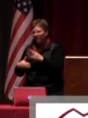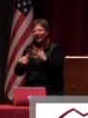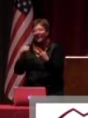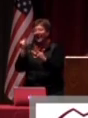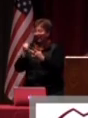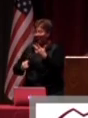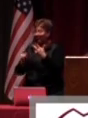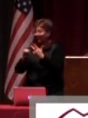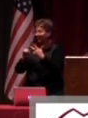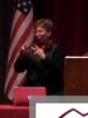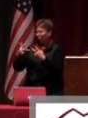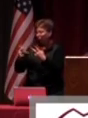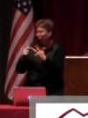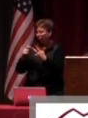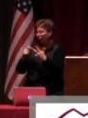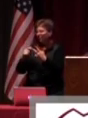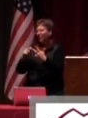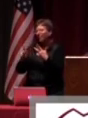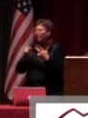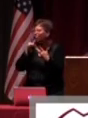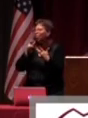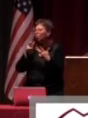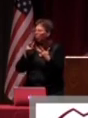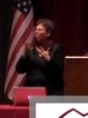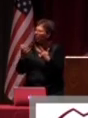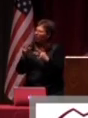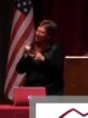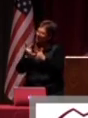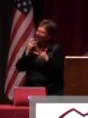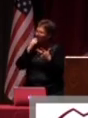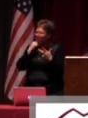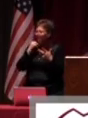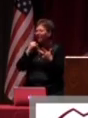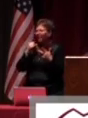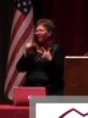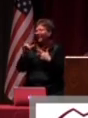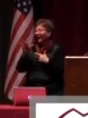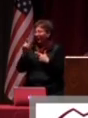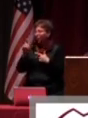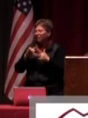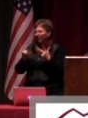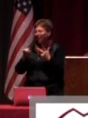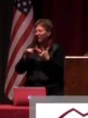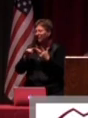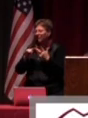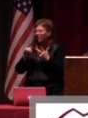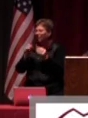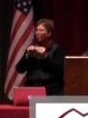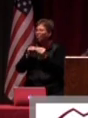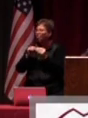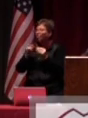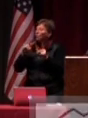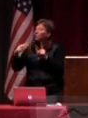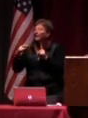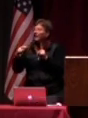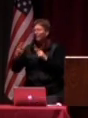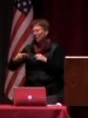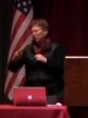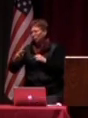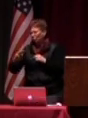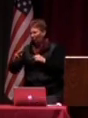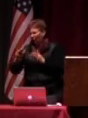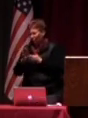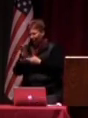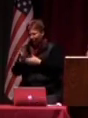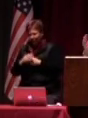Finally, there are those who don't want to dismiss the legend and myth, but want to treat them as historical forces in their own right, not to